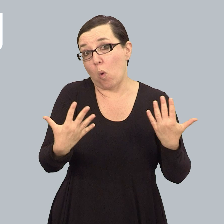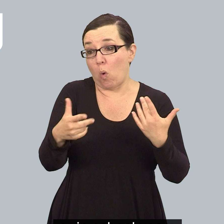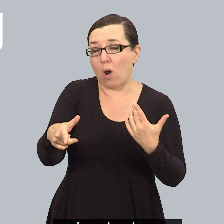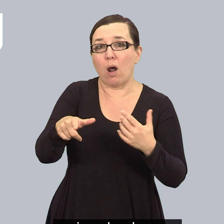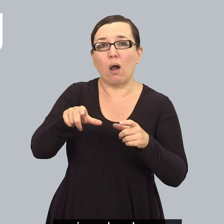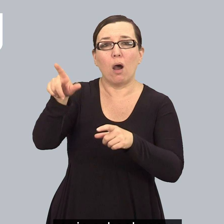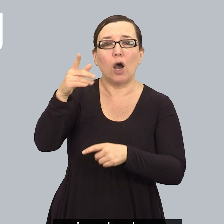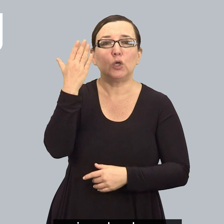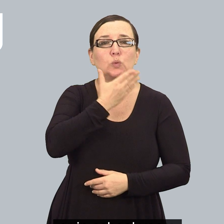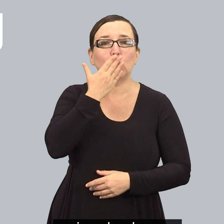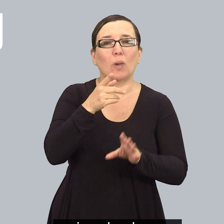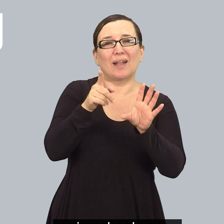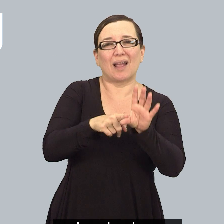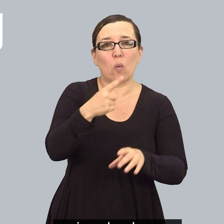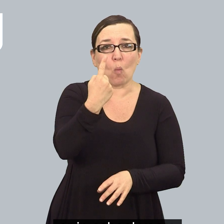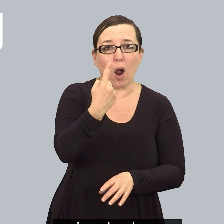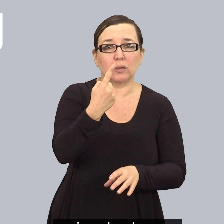or in school years 1, 2 and 3,